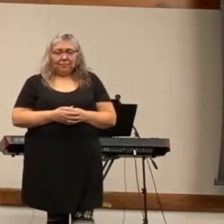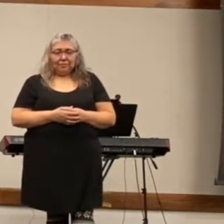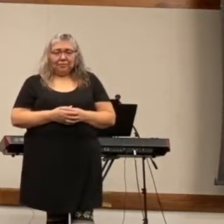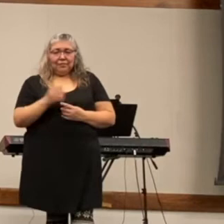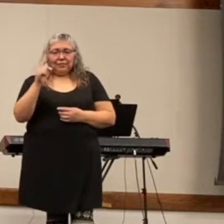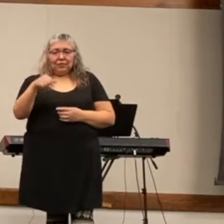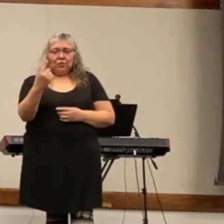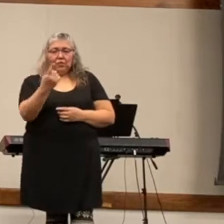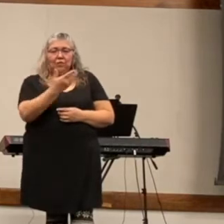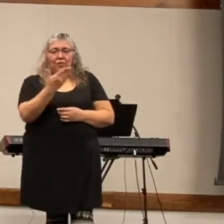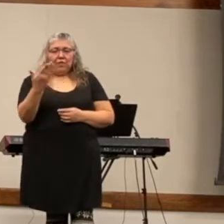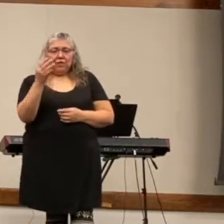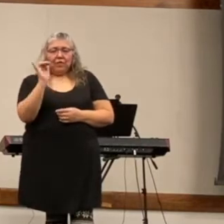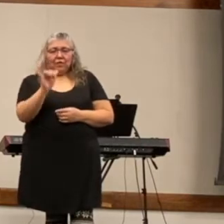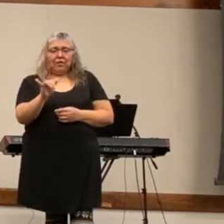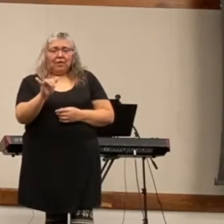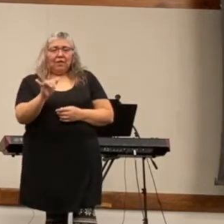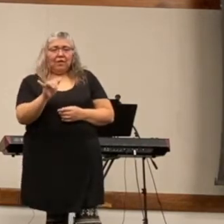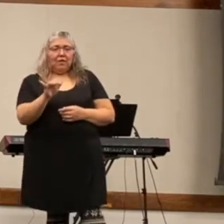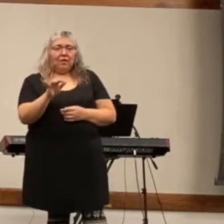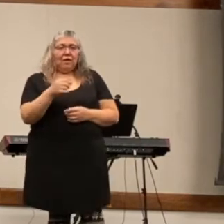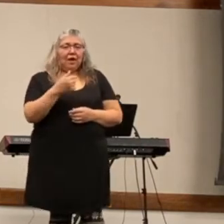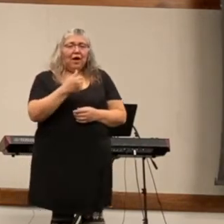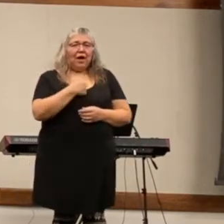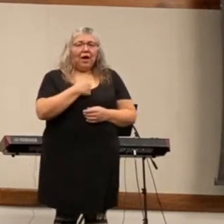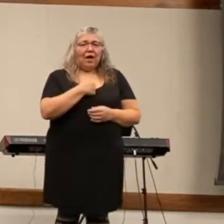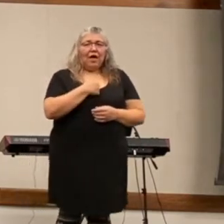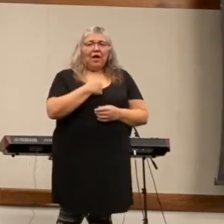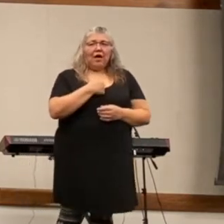Here's one of the things that